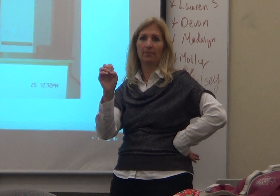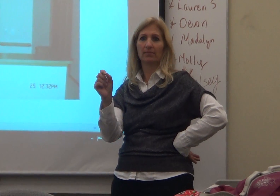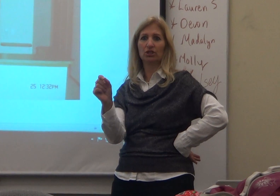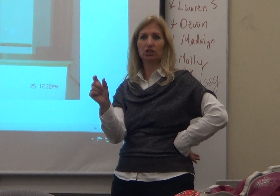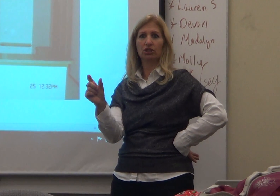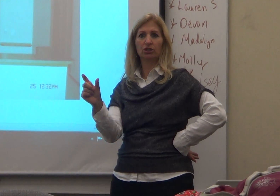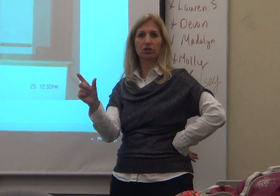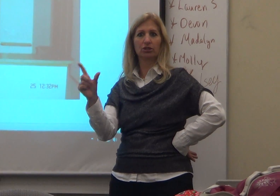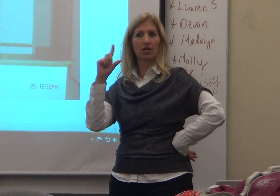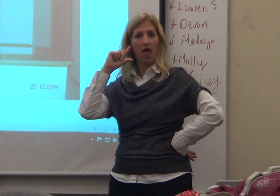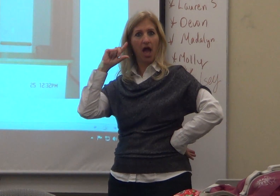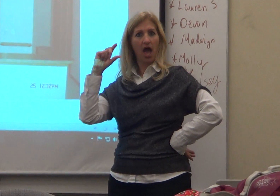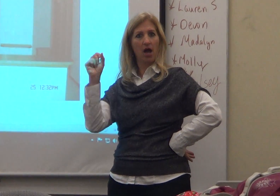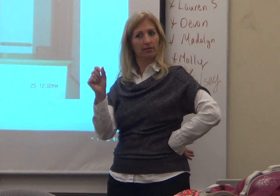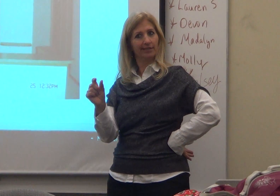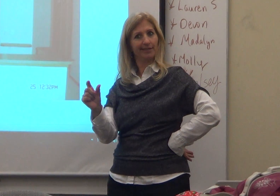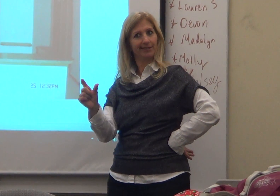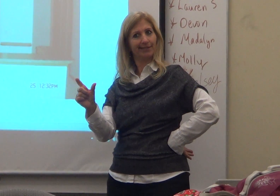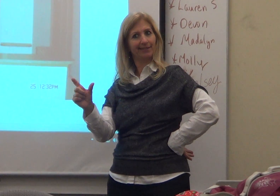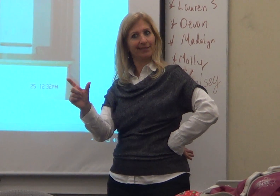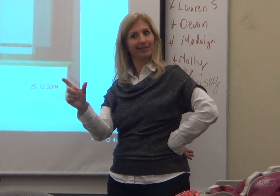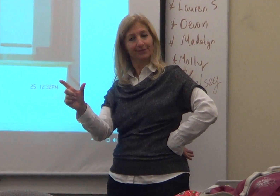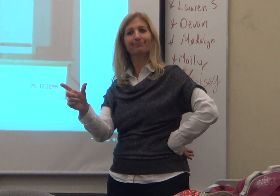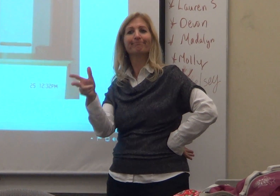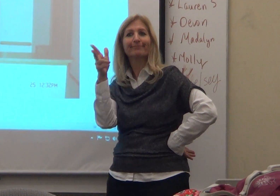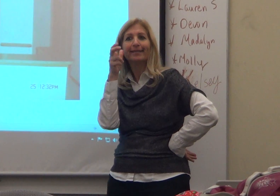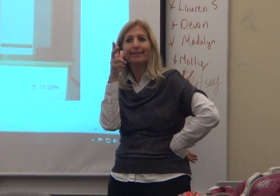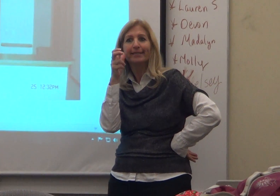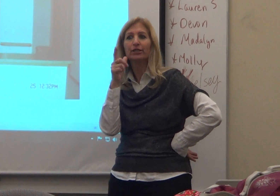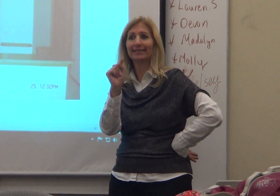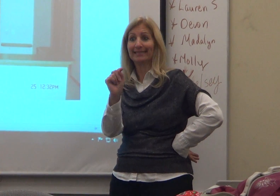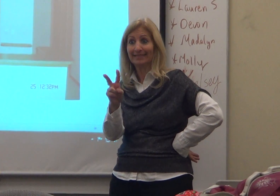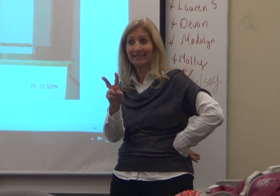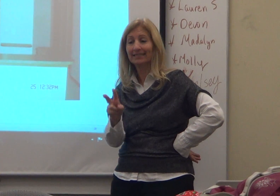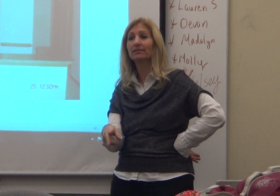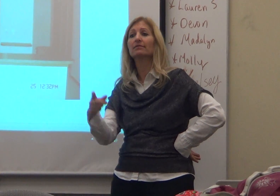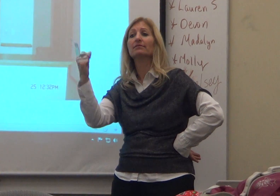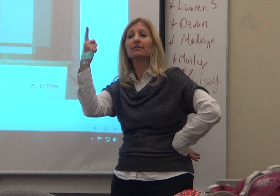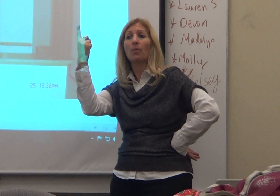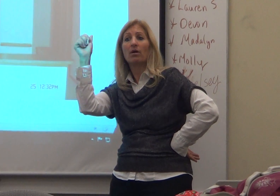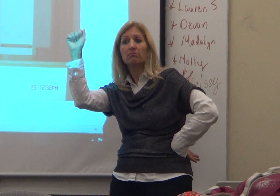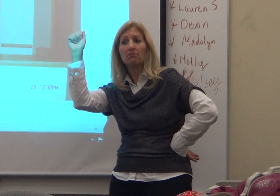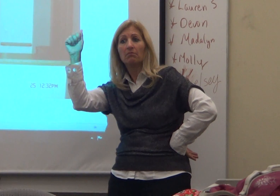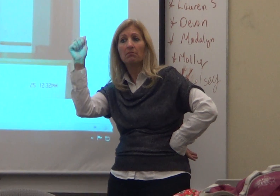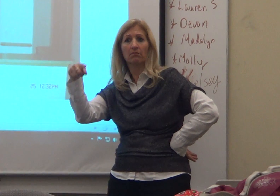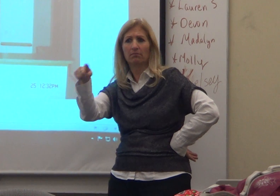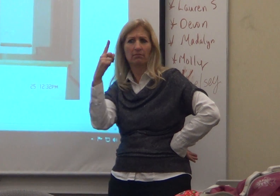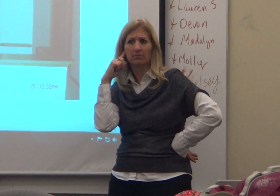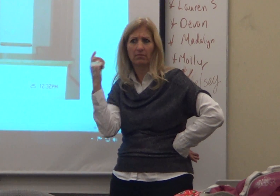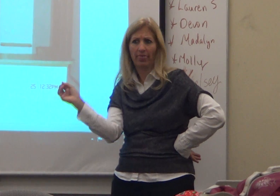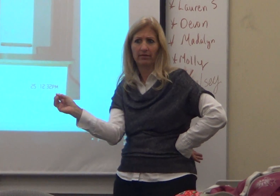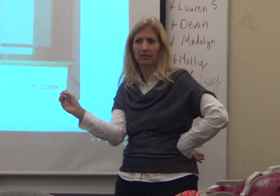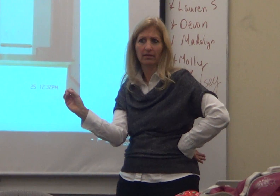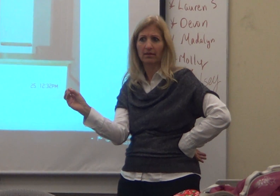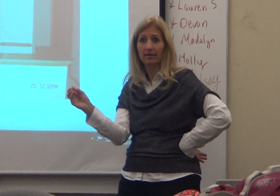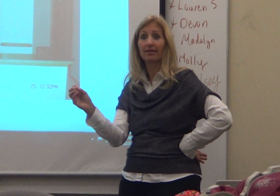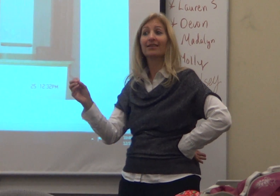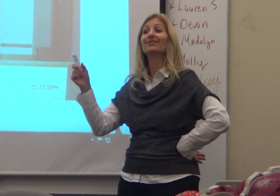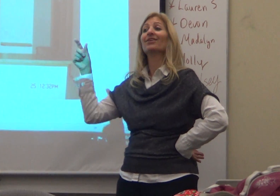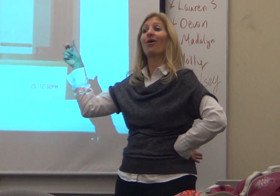You start noticing the older you get, the higher volume you need for the TV, say. You can't hear when people knock